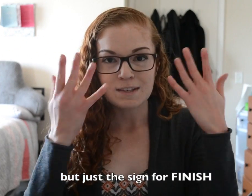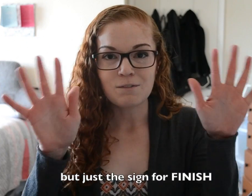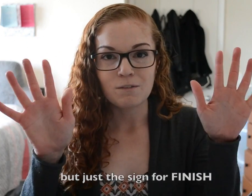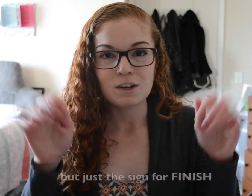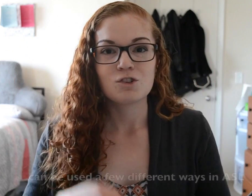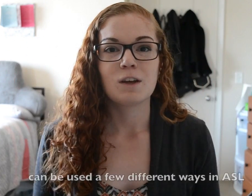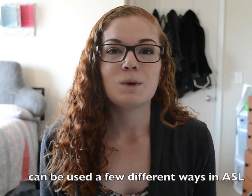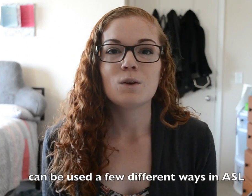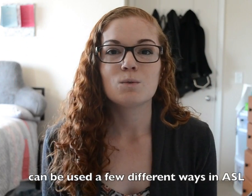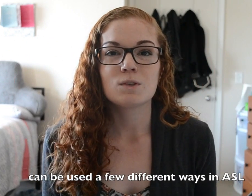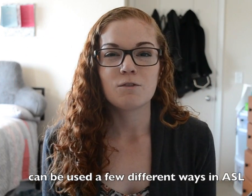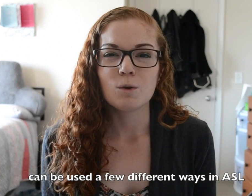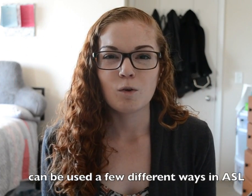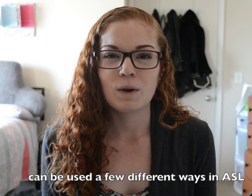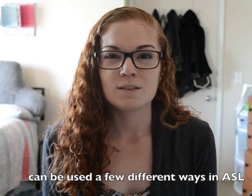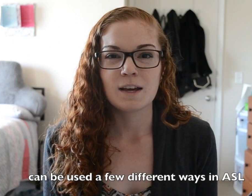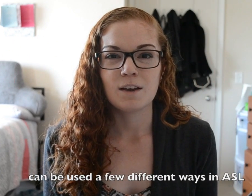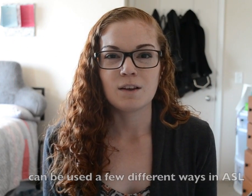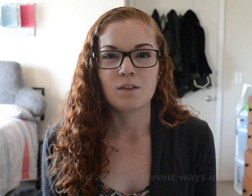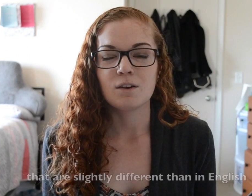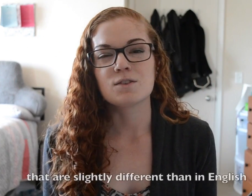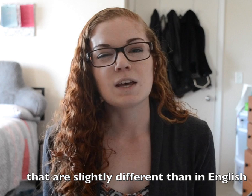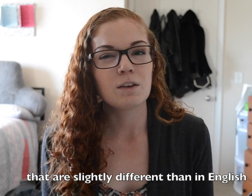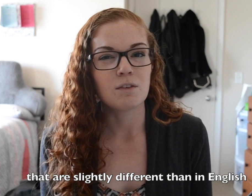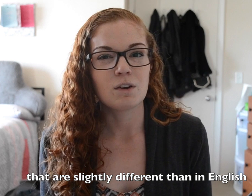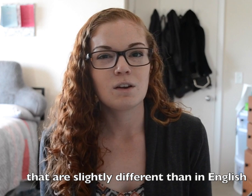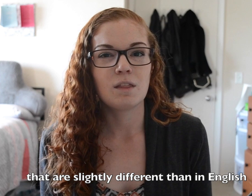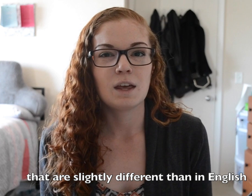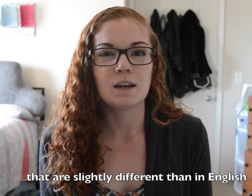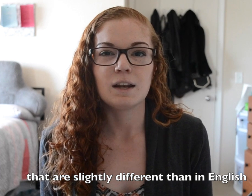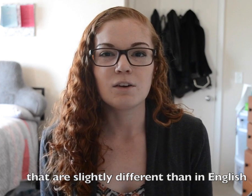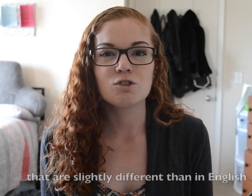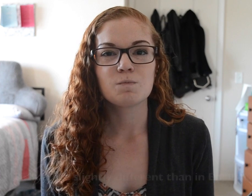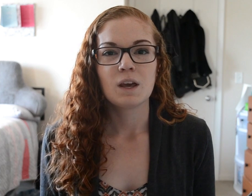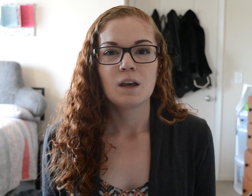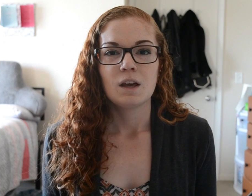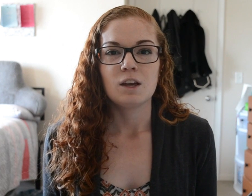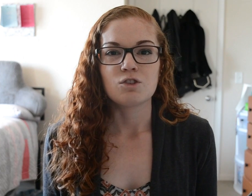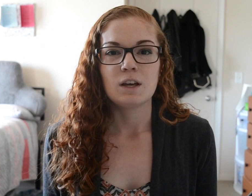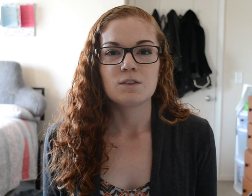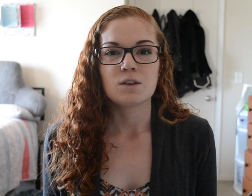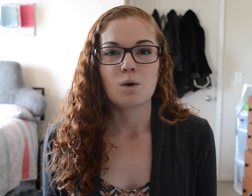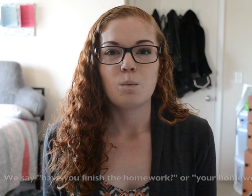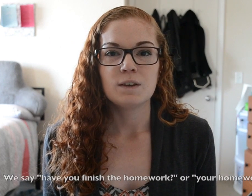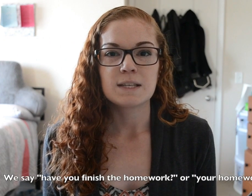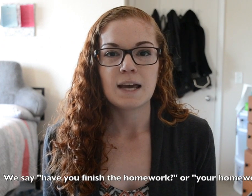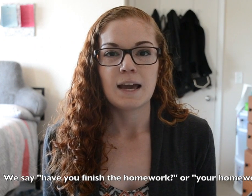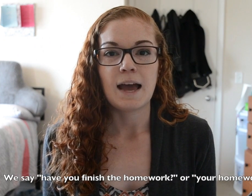sign for finish can be used a few different ways in ASL that are slightly different than in English. And so we say, have